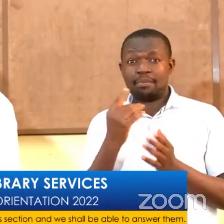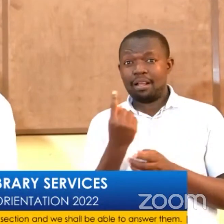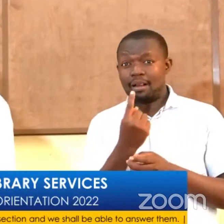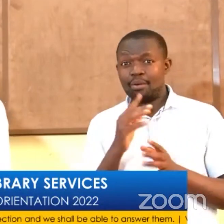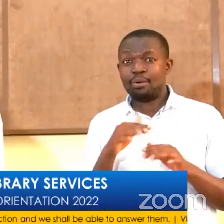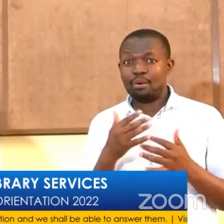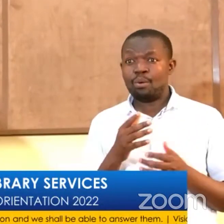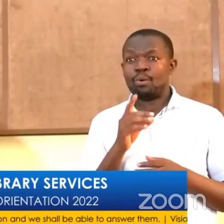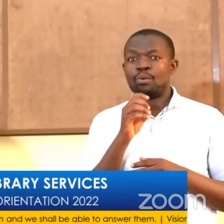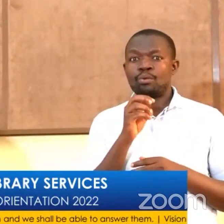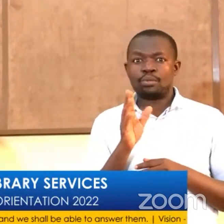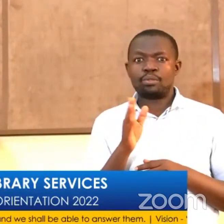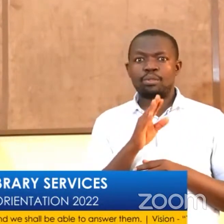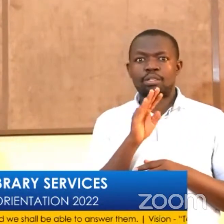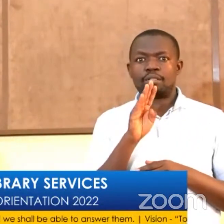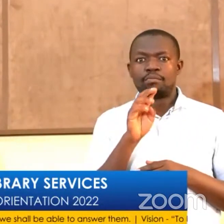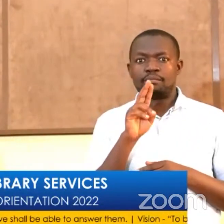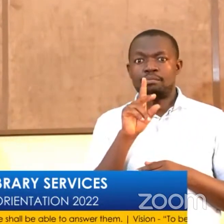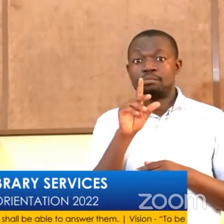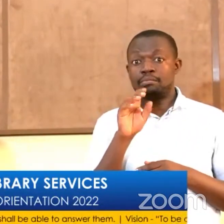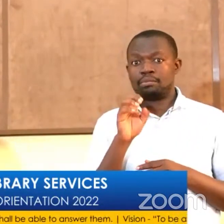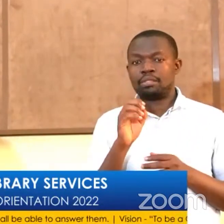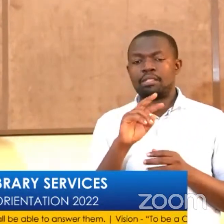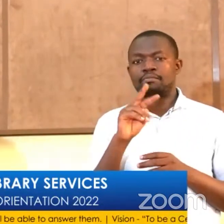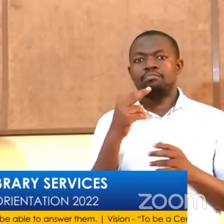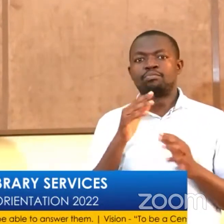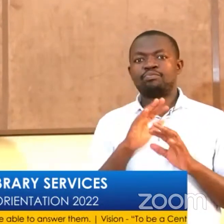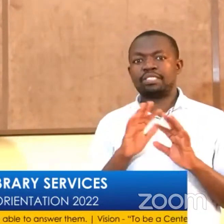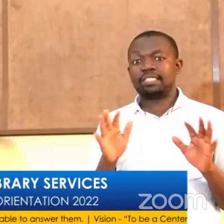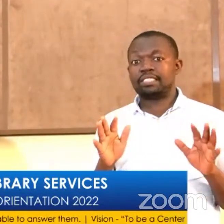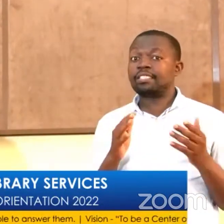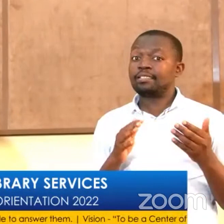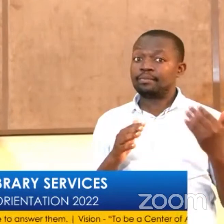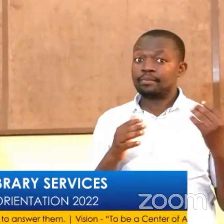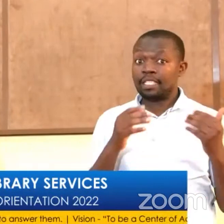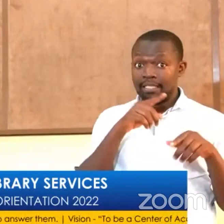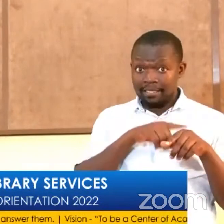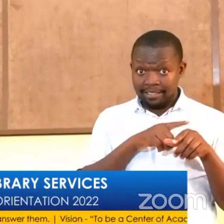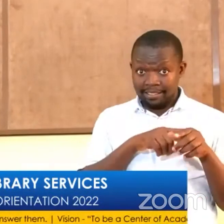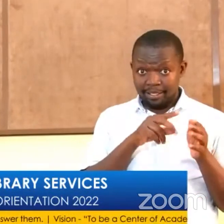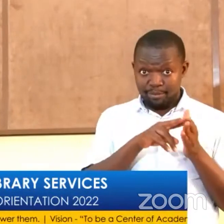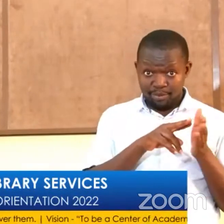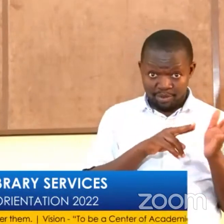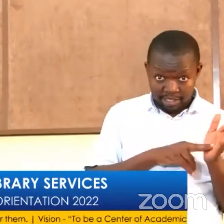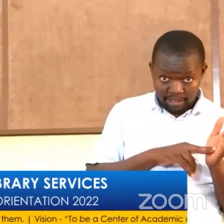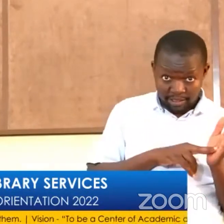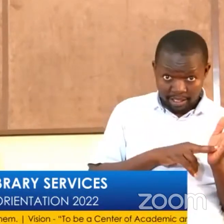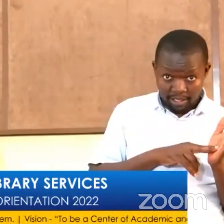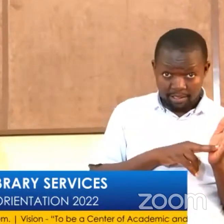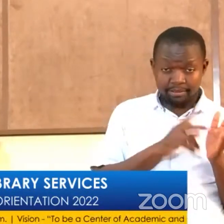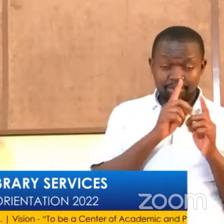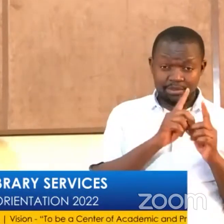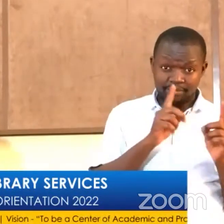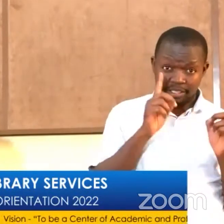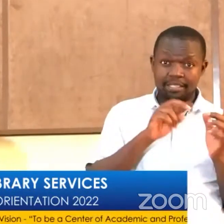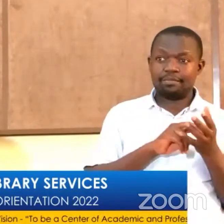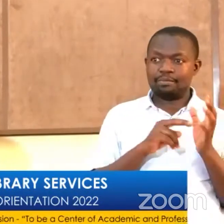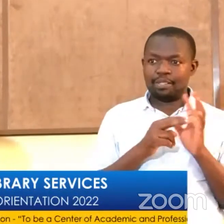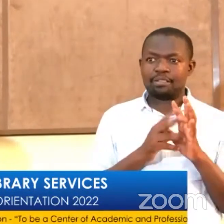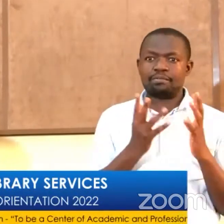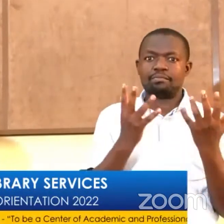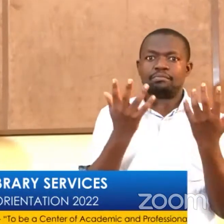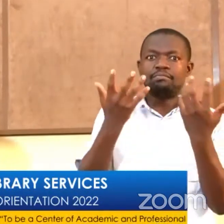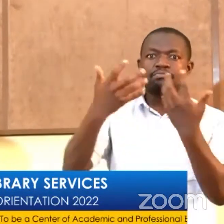Dr. Bule has already answered this. The moment you register with the university, you are automatically registered with the